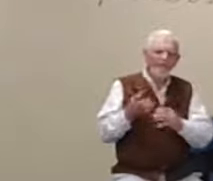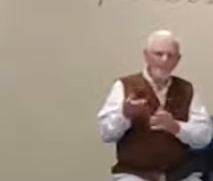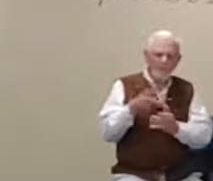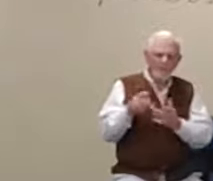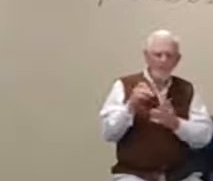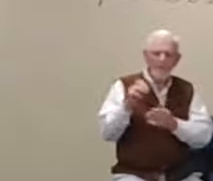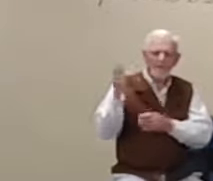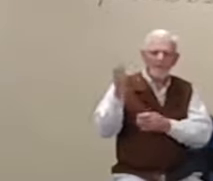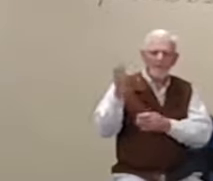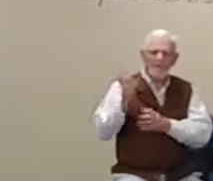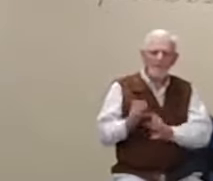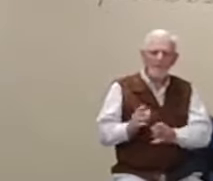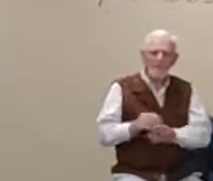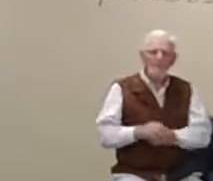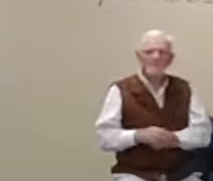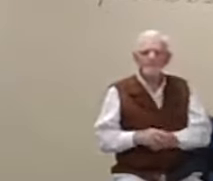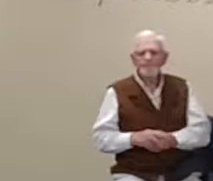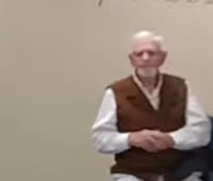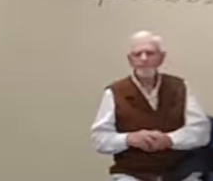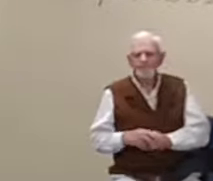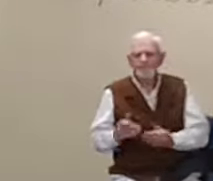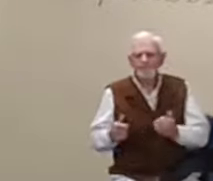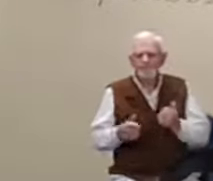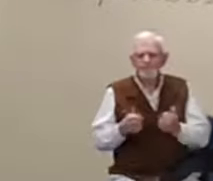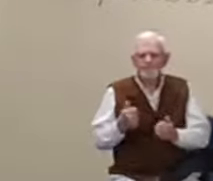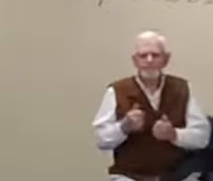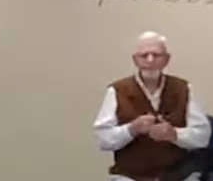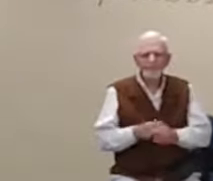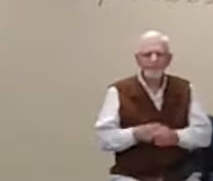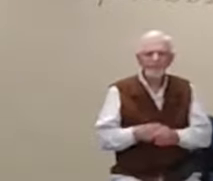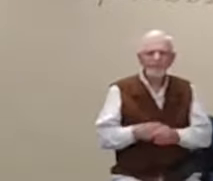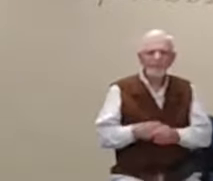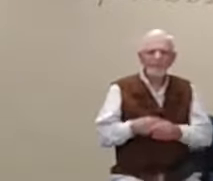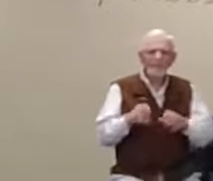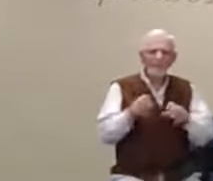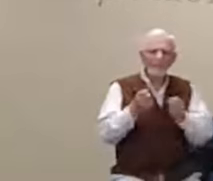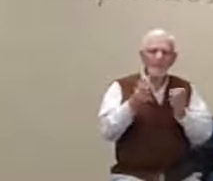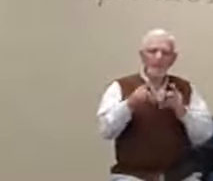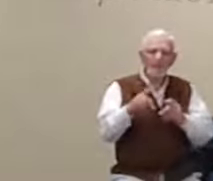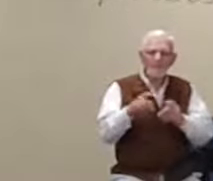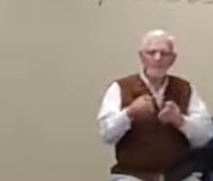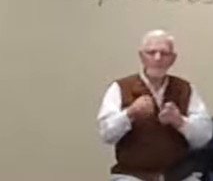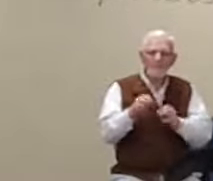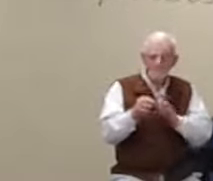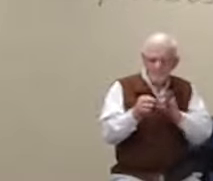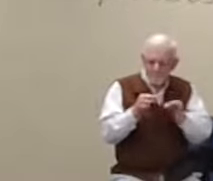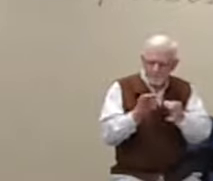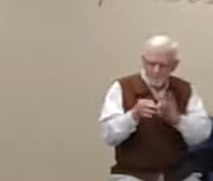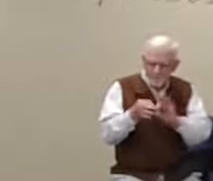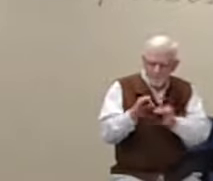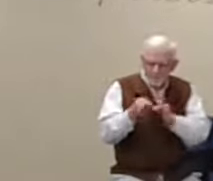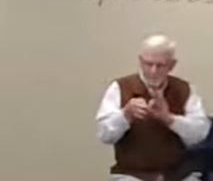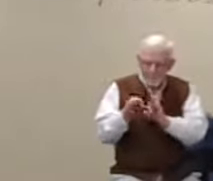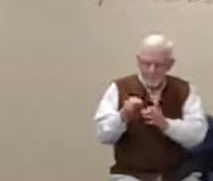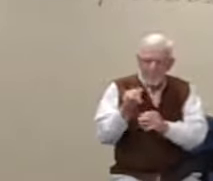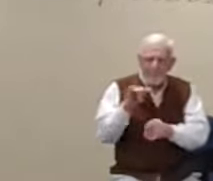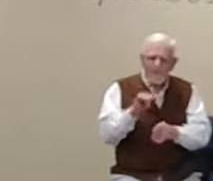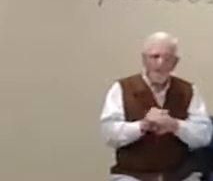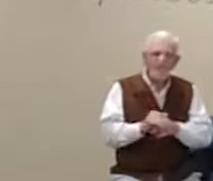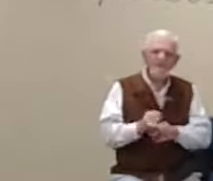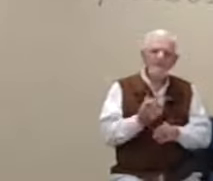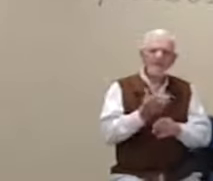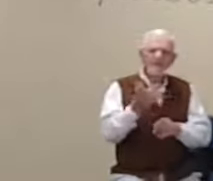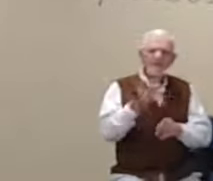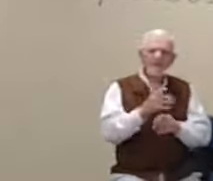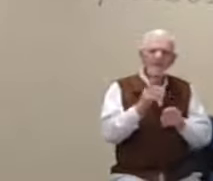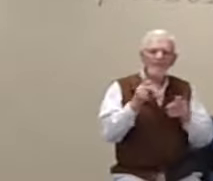ministry, being a pastor, preacher, evangelist, whatever, is you have to break down that freak that people build up in their hearts and minds that